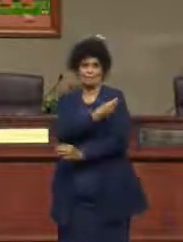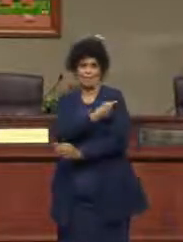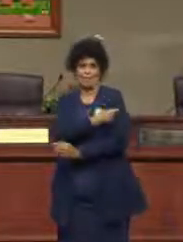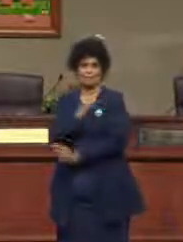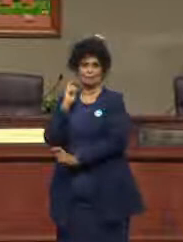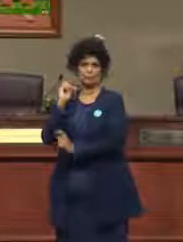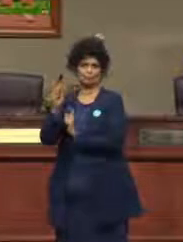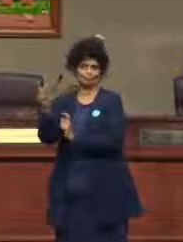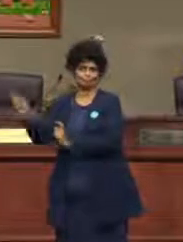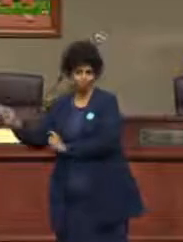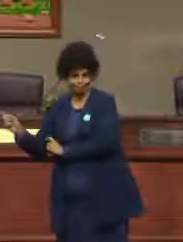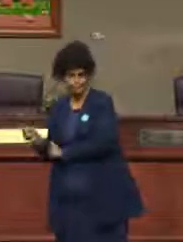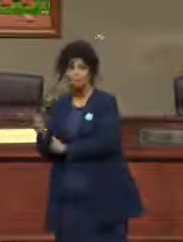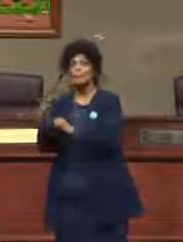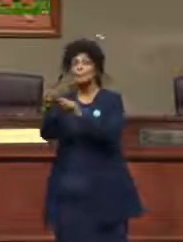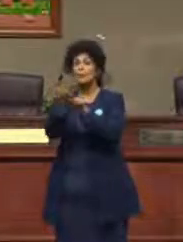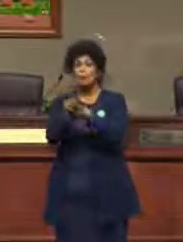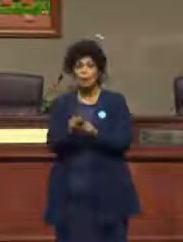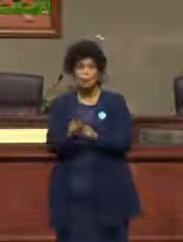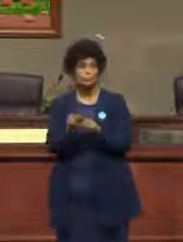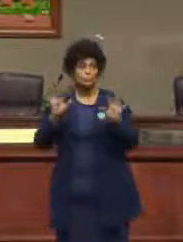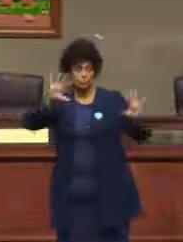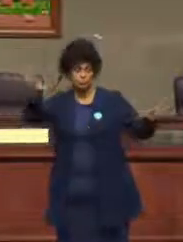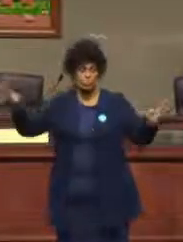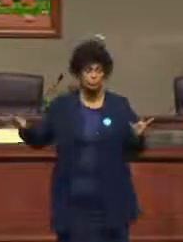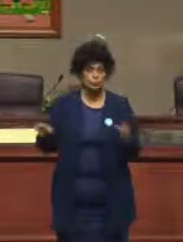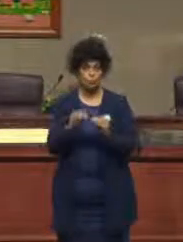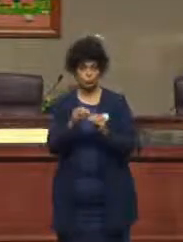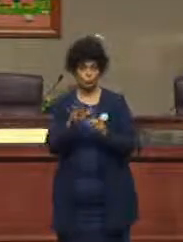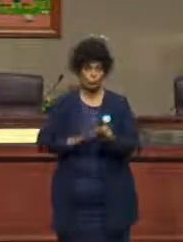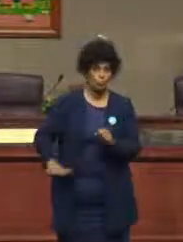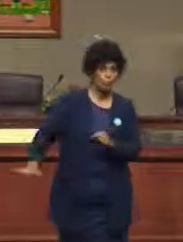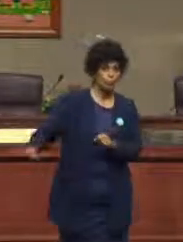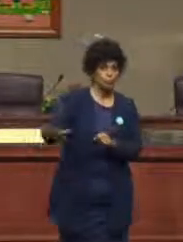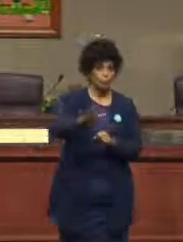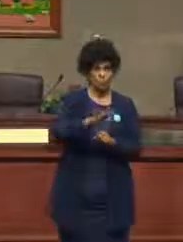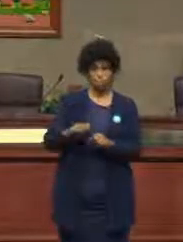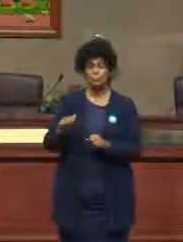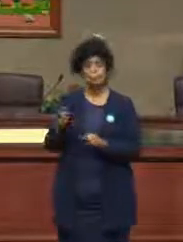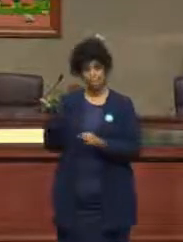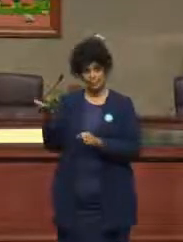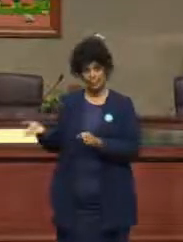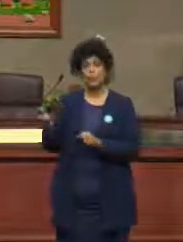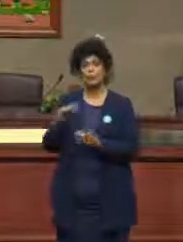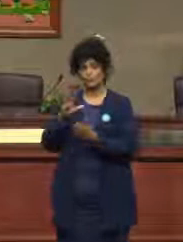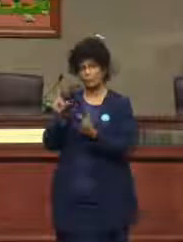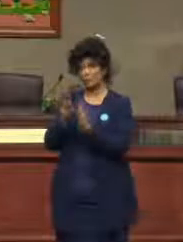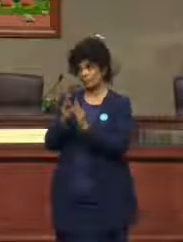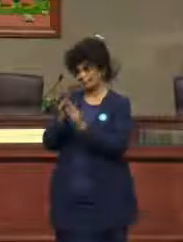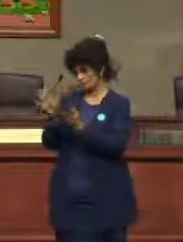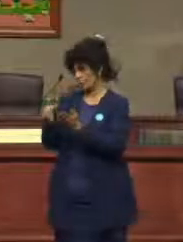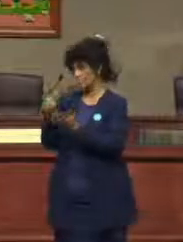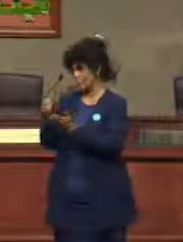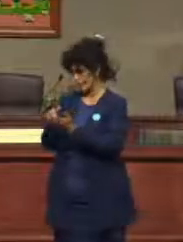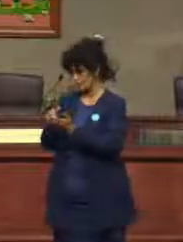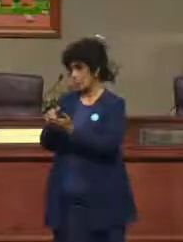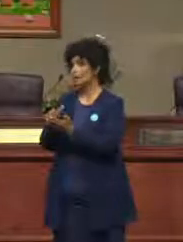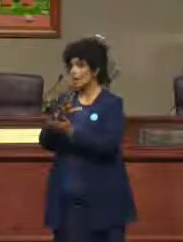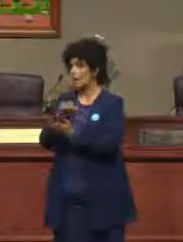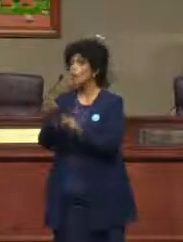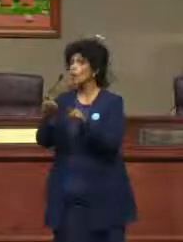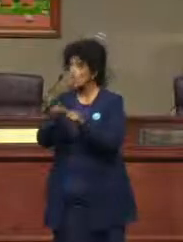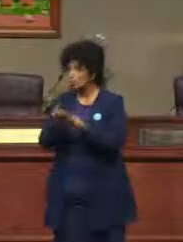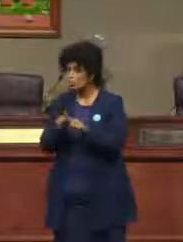outreach efforts, the total number of vaccines administered there at the Convention Center and the mobile sites